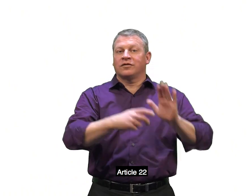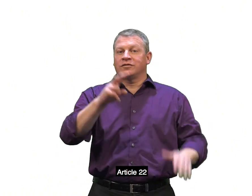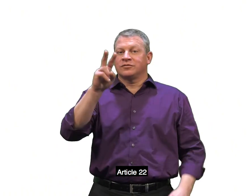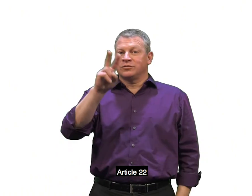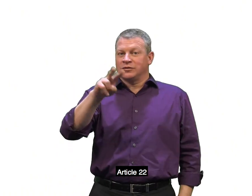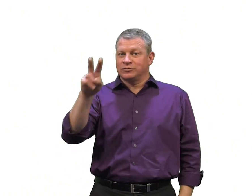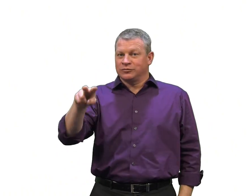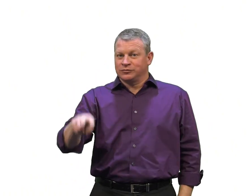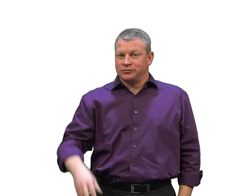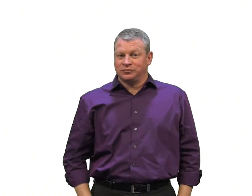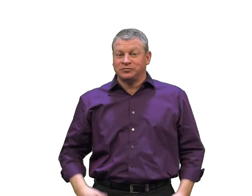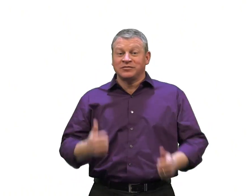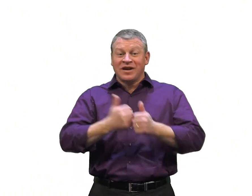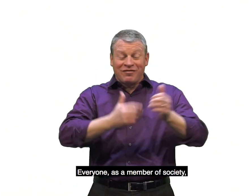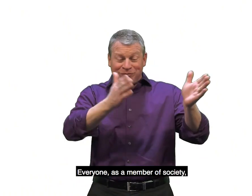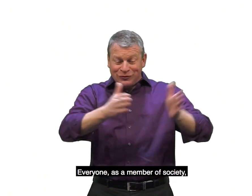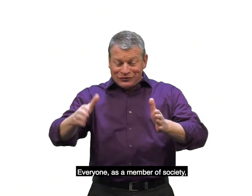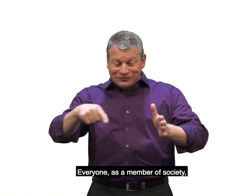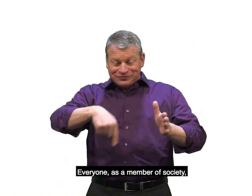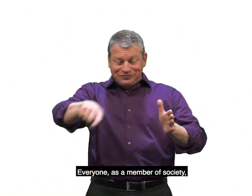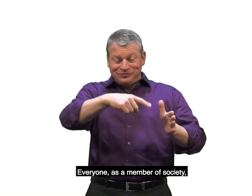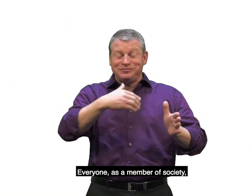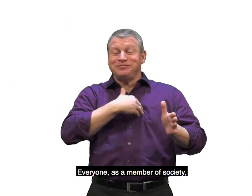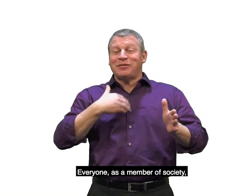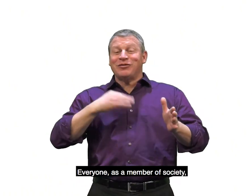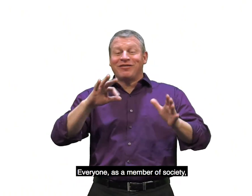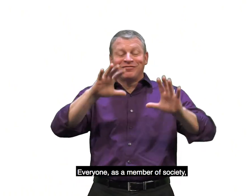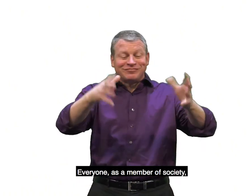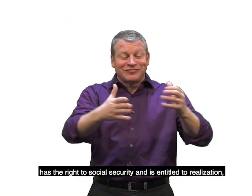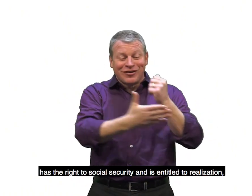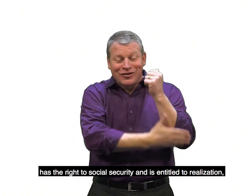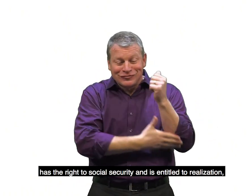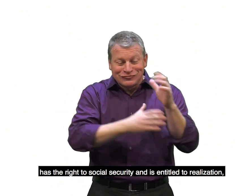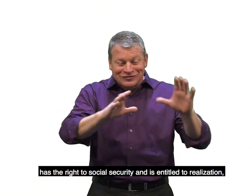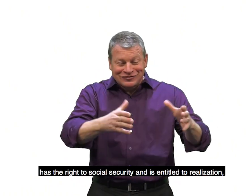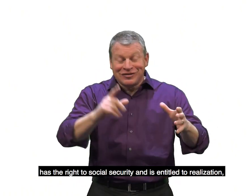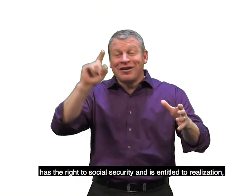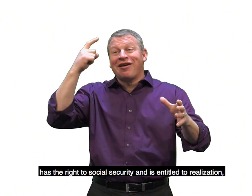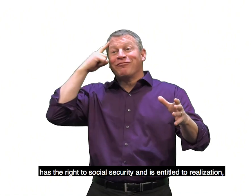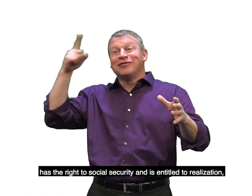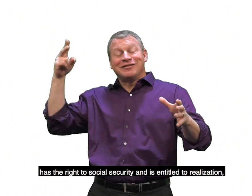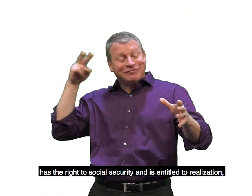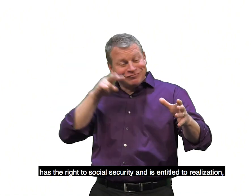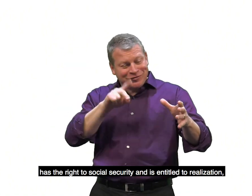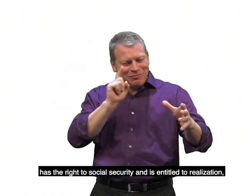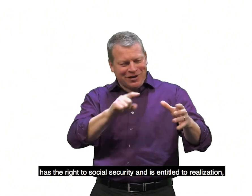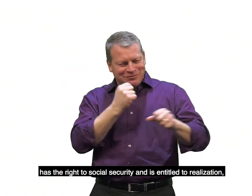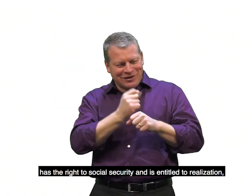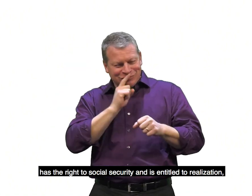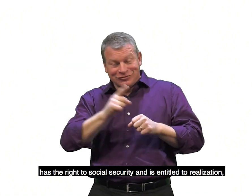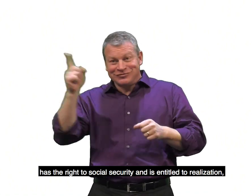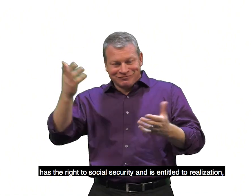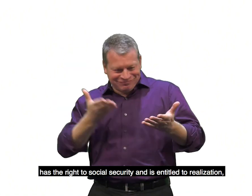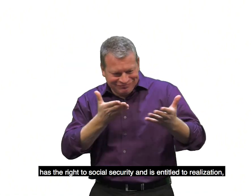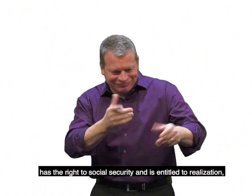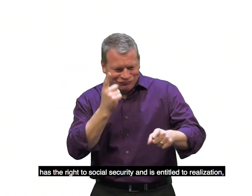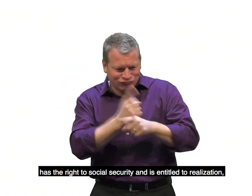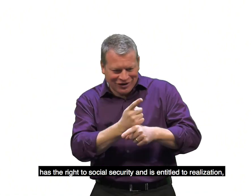Article 22. Everyone, as a member of society, has the right to Social Security and is entitled to realization